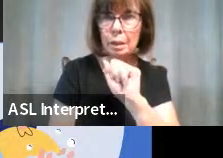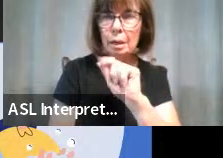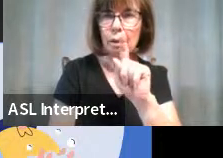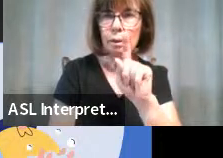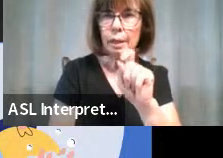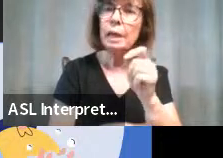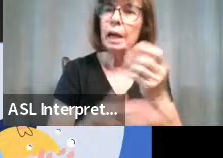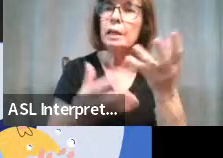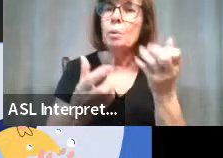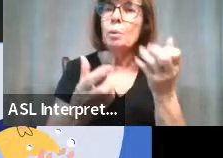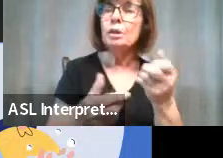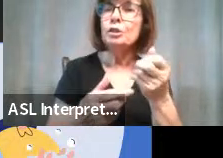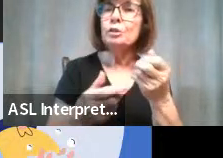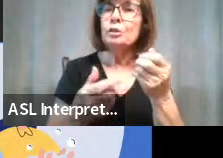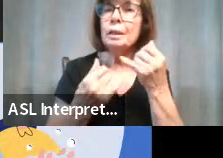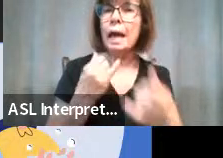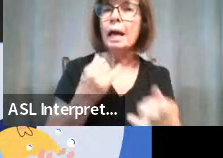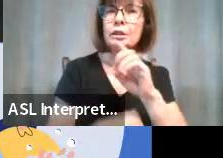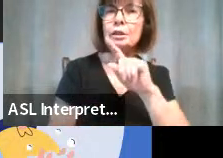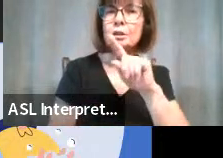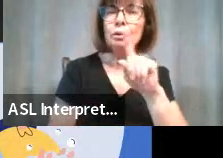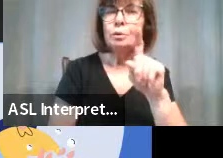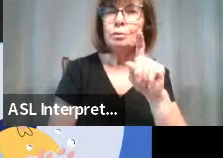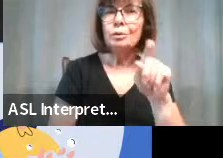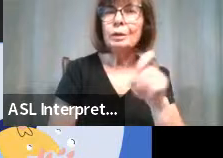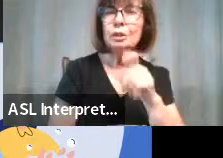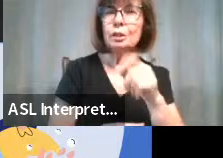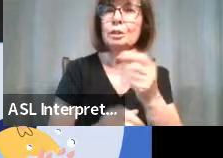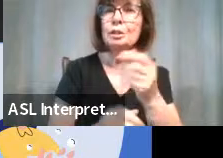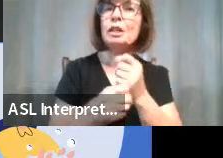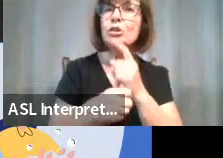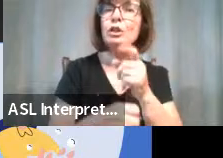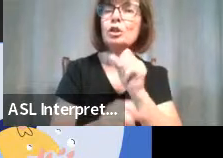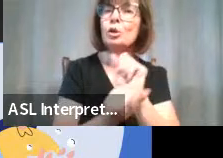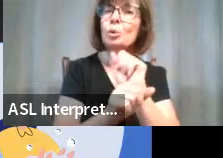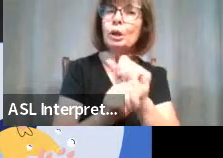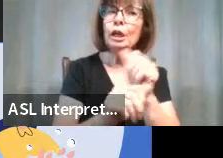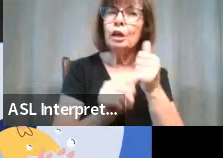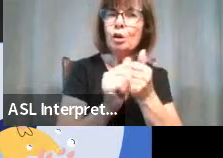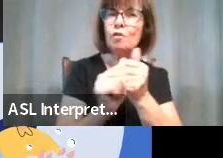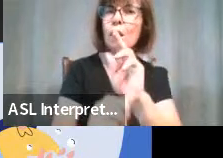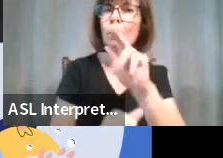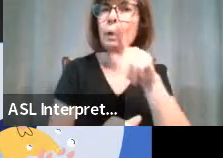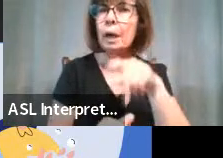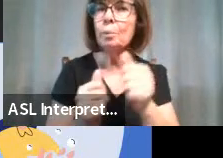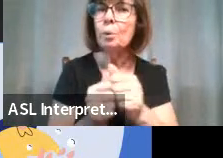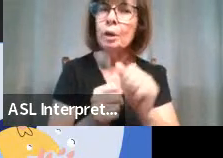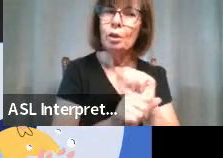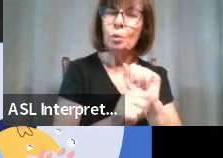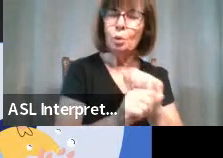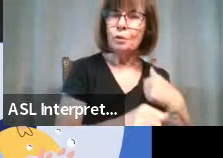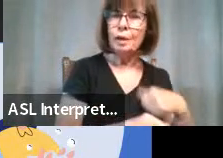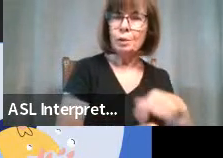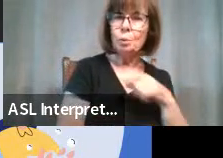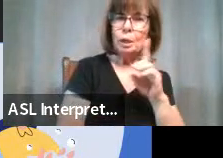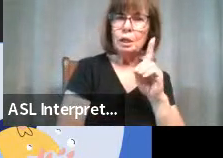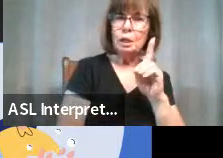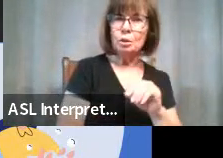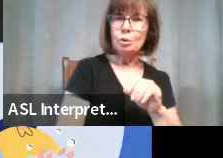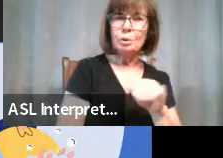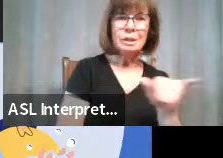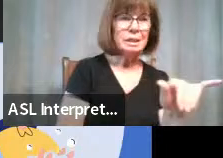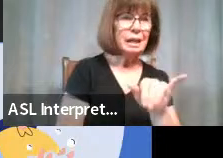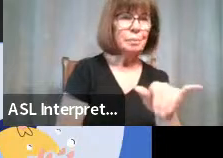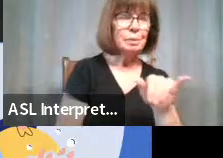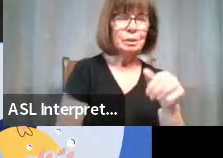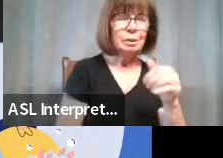are listening and working following up with this work we are doing, is just to kind of think of what Julie mentioned in the beginning, is to kind of think